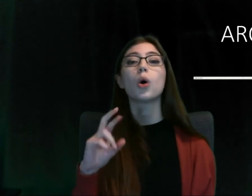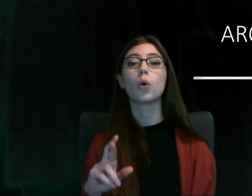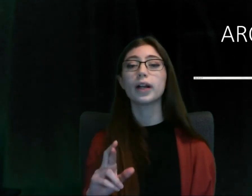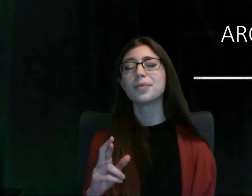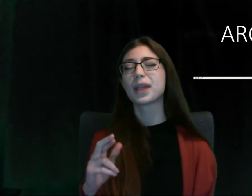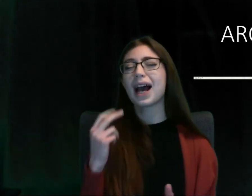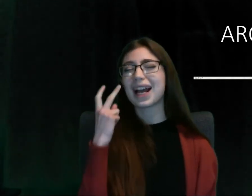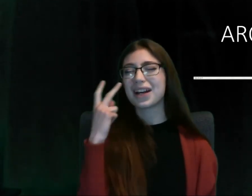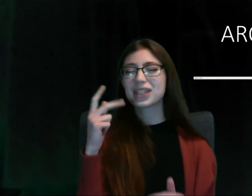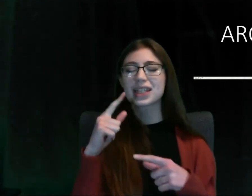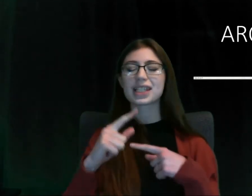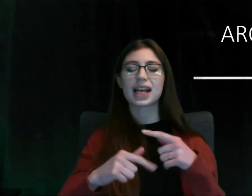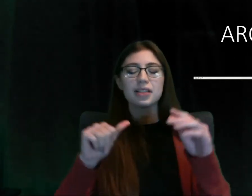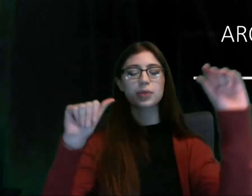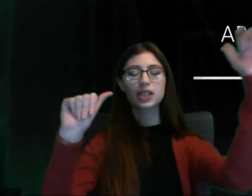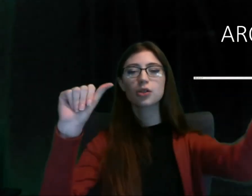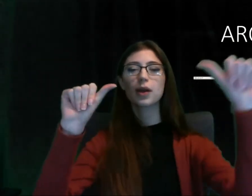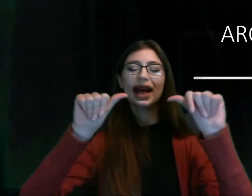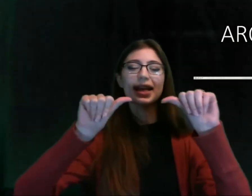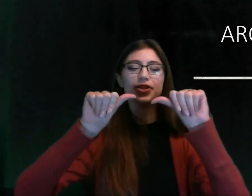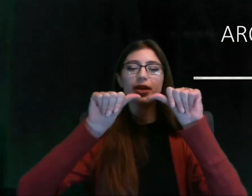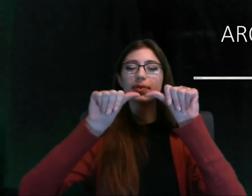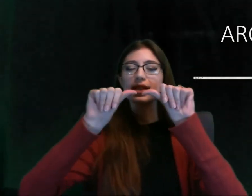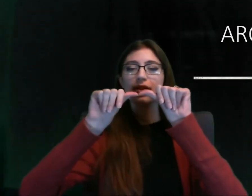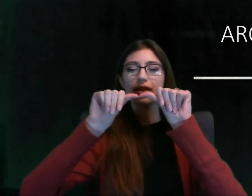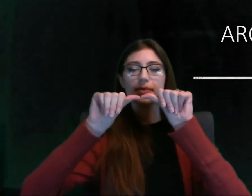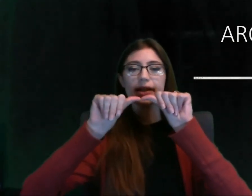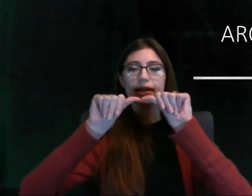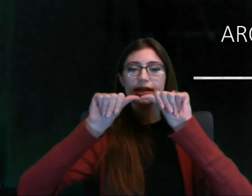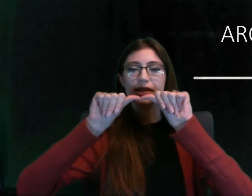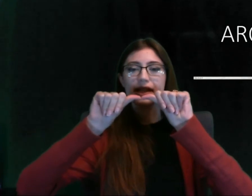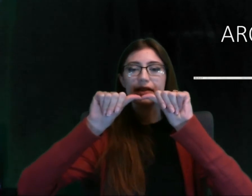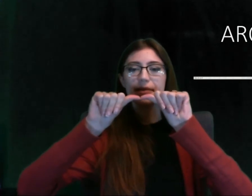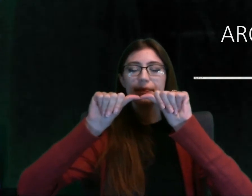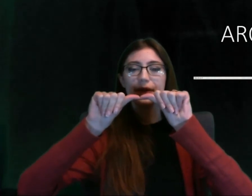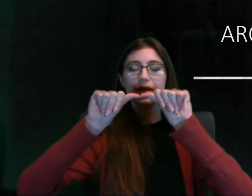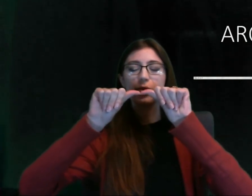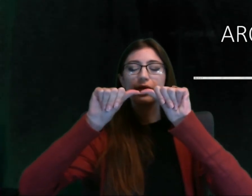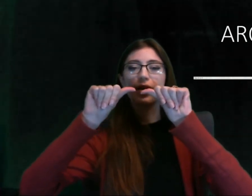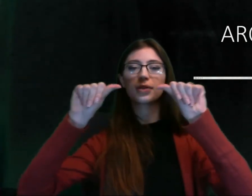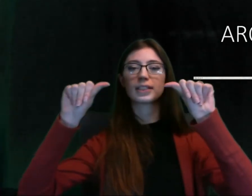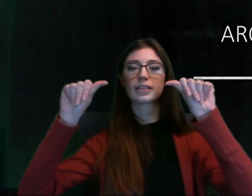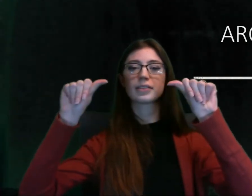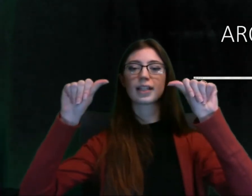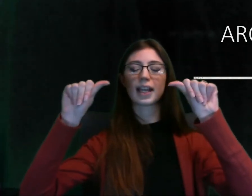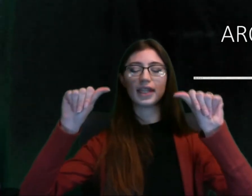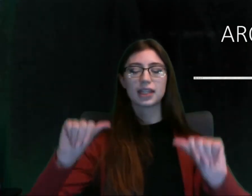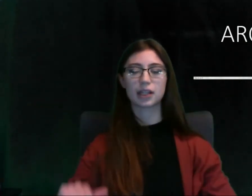Or I have seen the sign with two A hand shapes. Your thumbs are going to start together. They're going to move out a little and then go